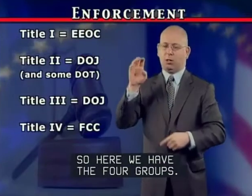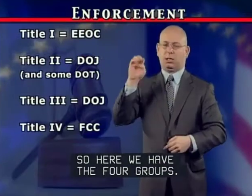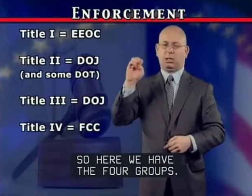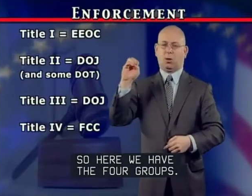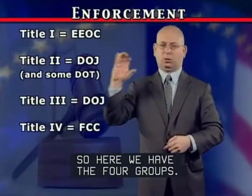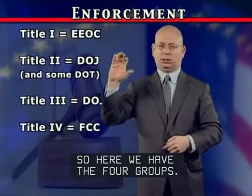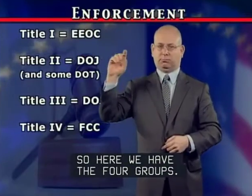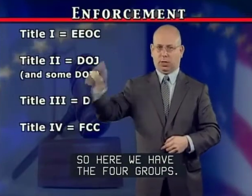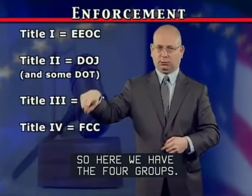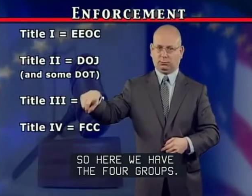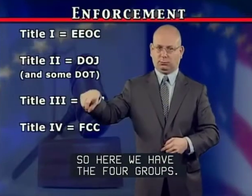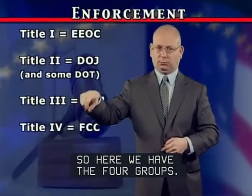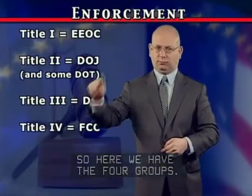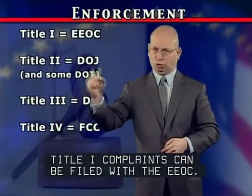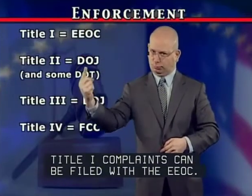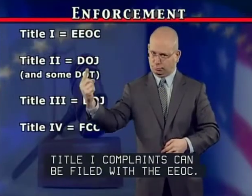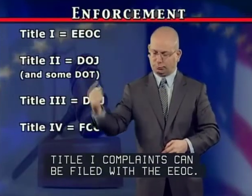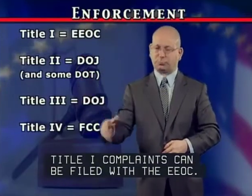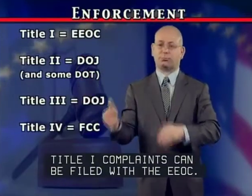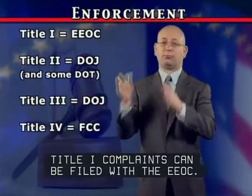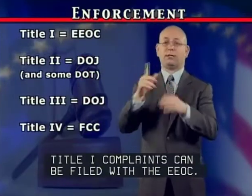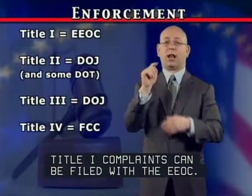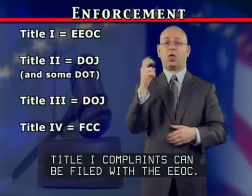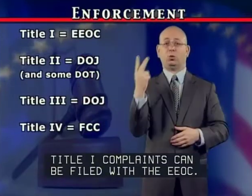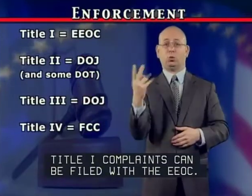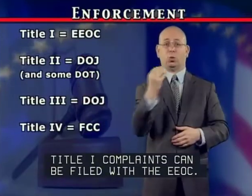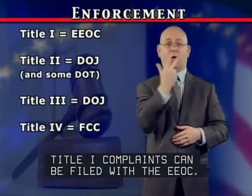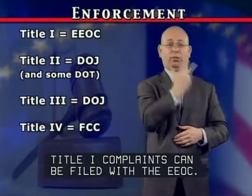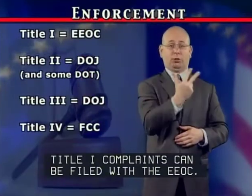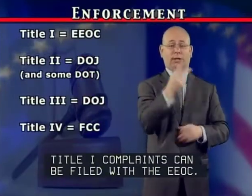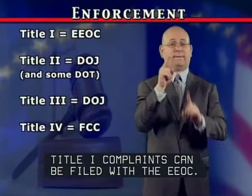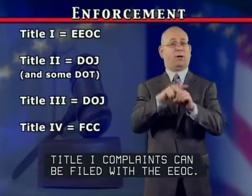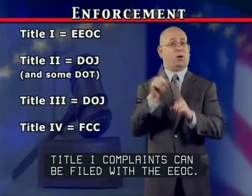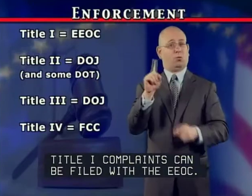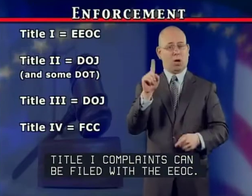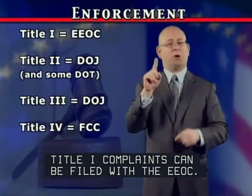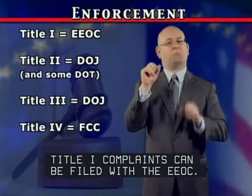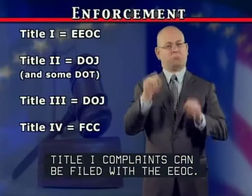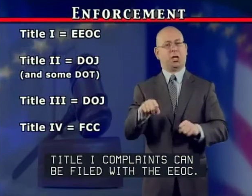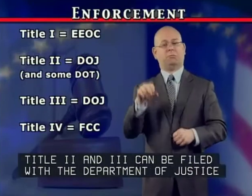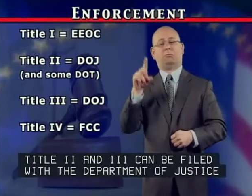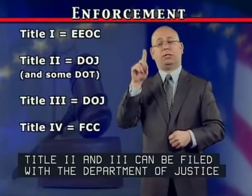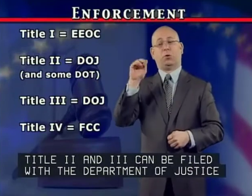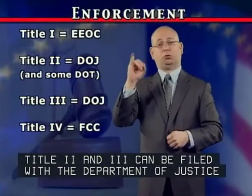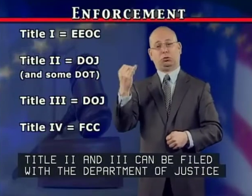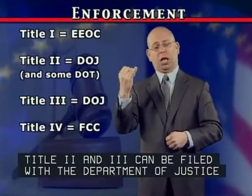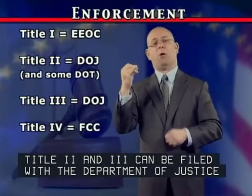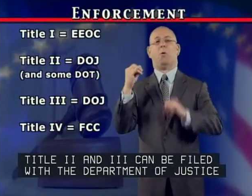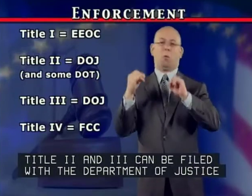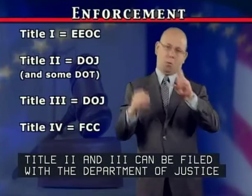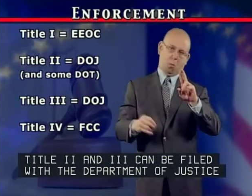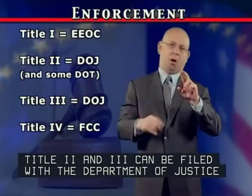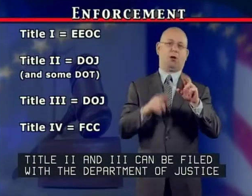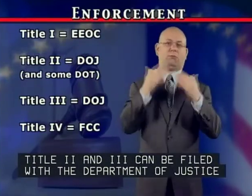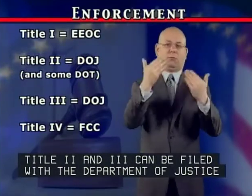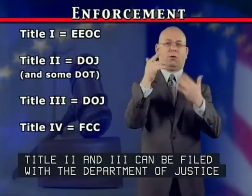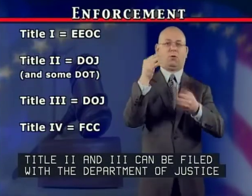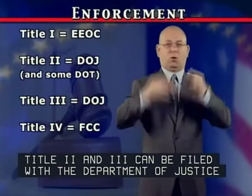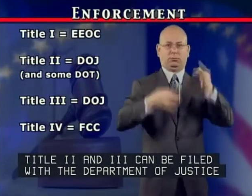So here we have the 4 groups. Title I complaints can be filed with the EEOC. Title II and III can be filed with the